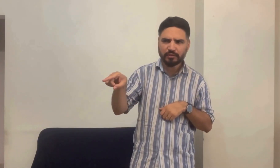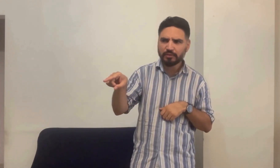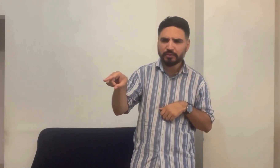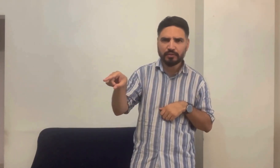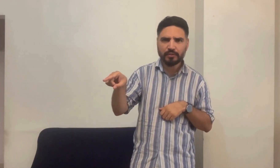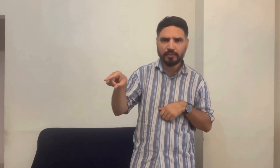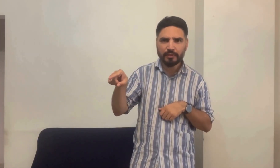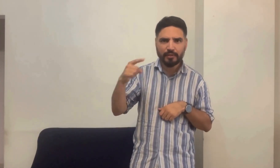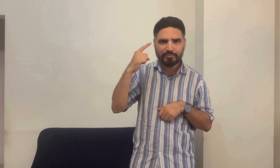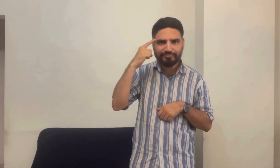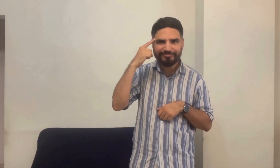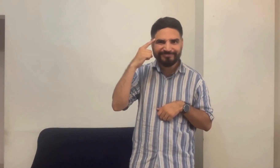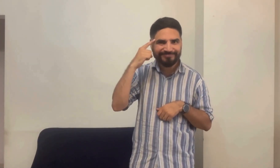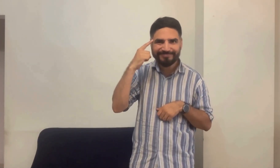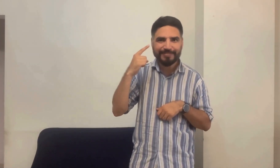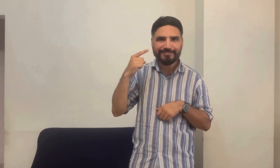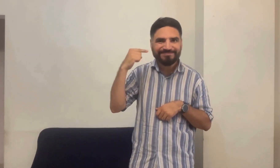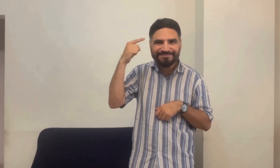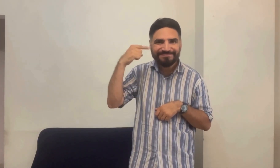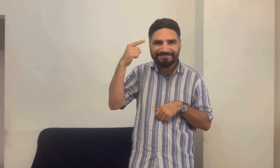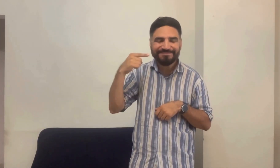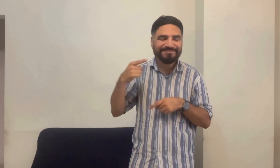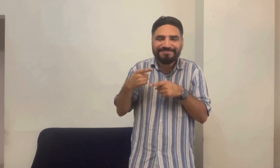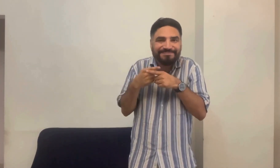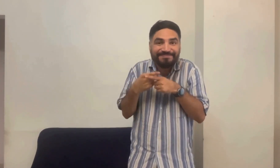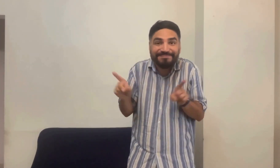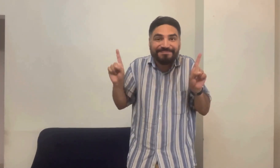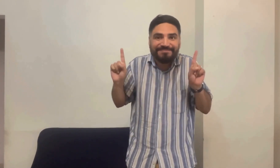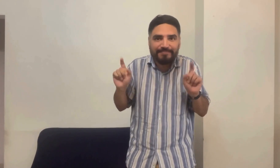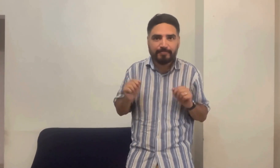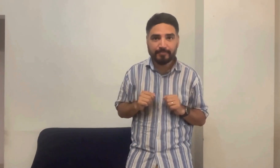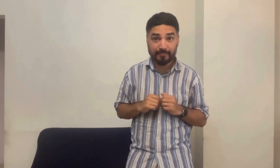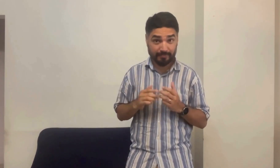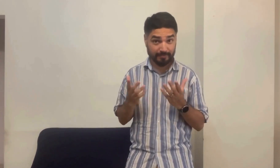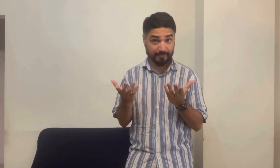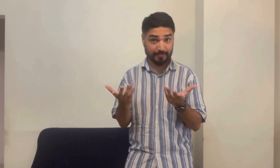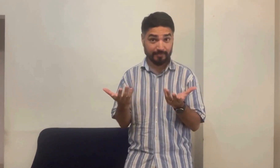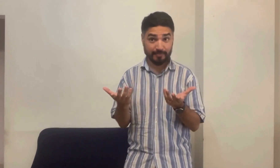an animal. Their way of thinking is different.